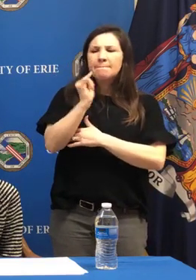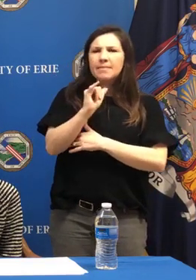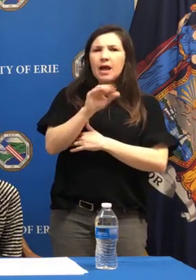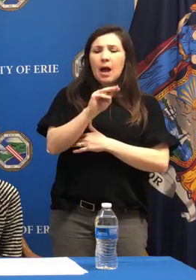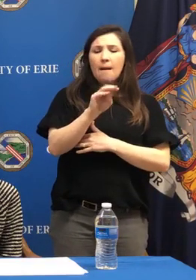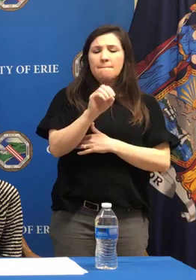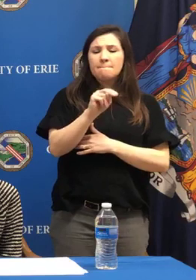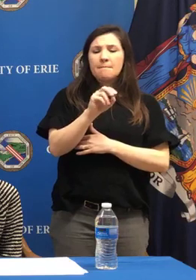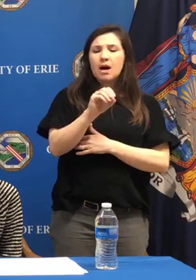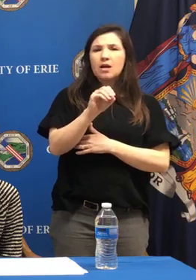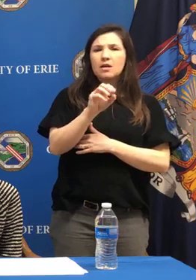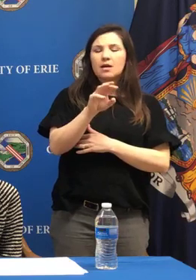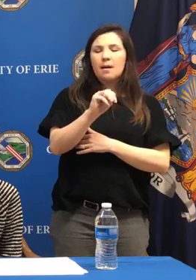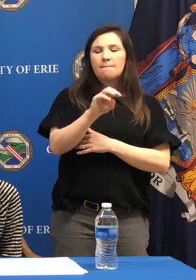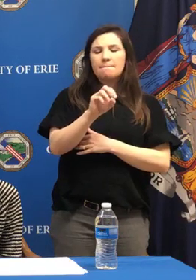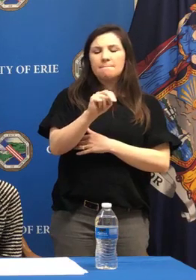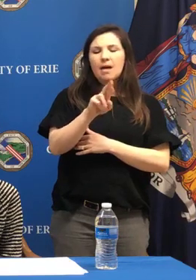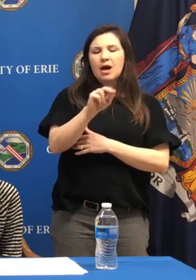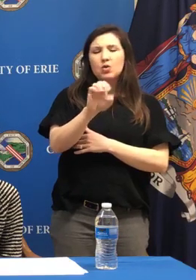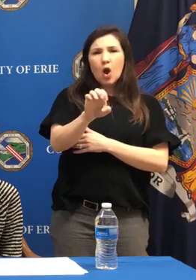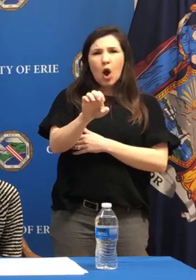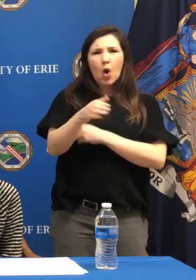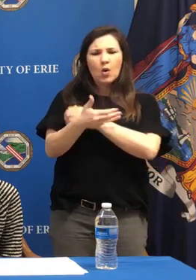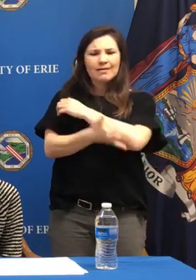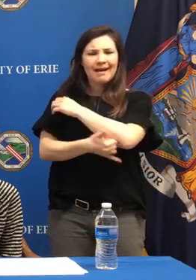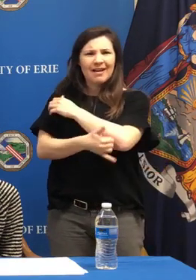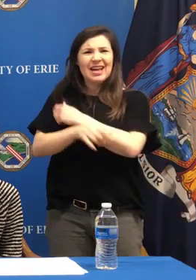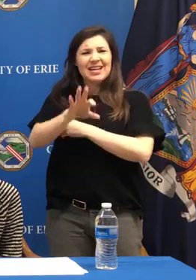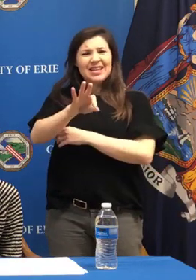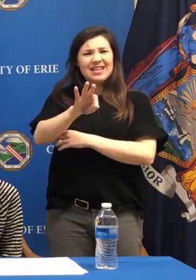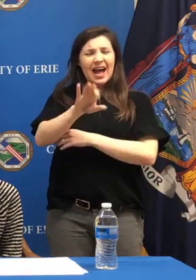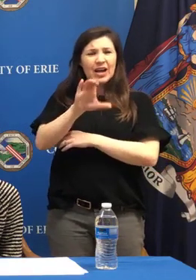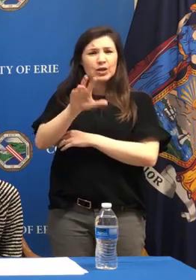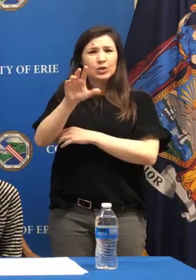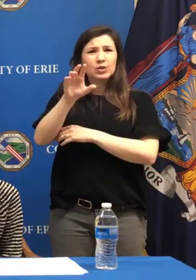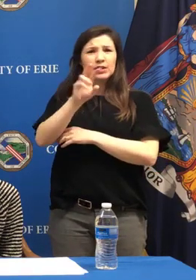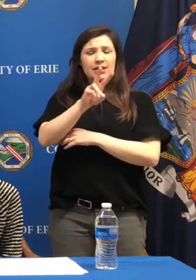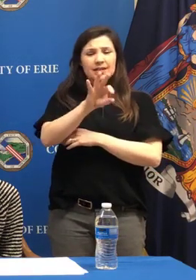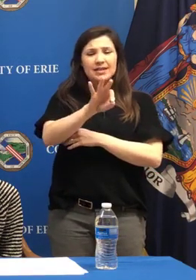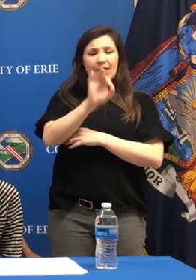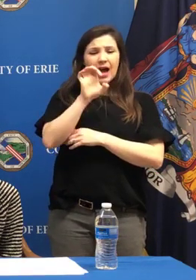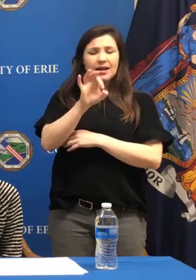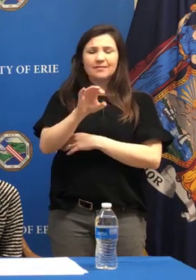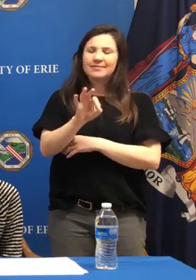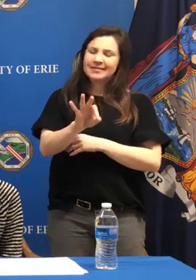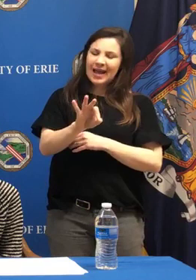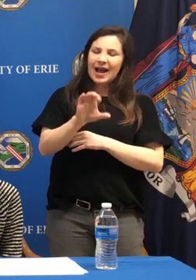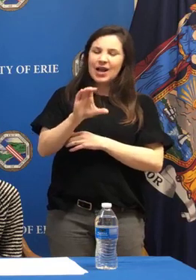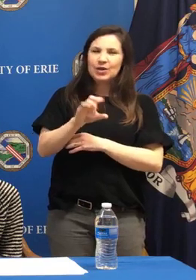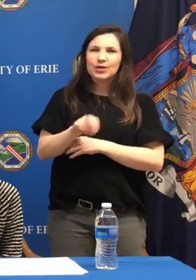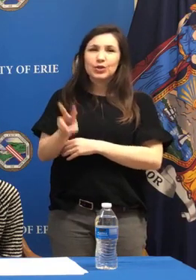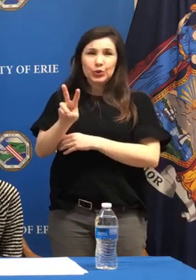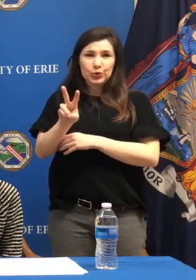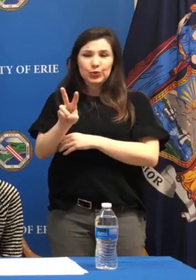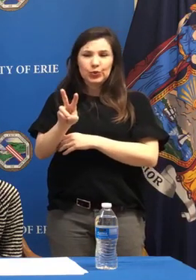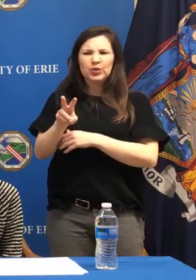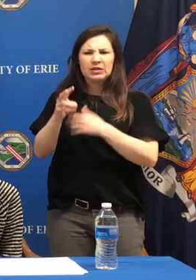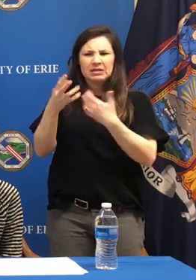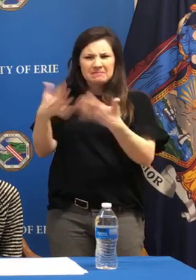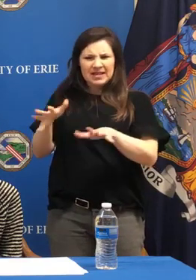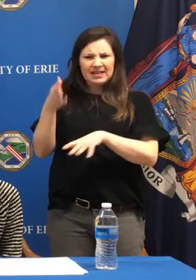Monroe County has 902 tests completed, which would be several hundred more than Erie County has had completed. And